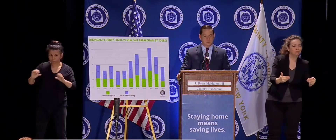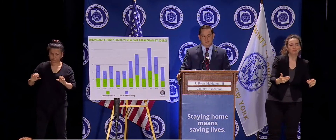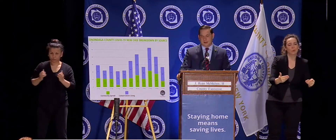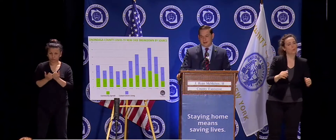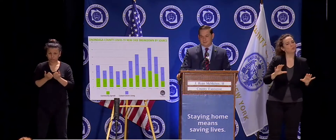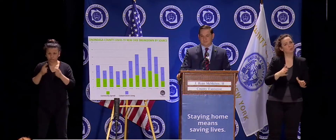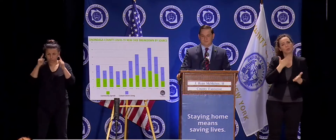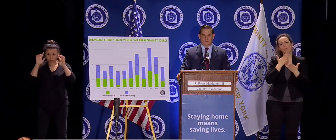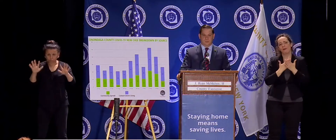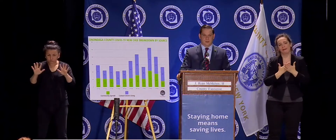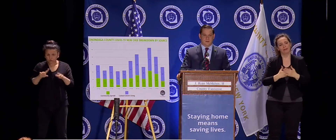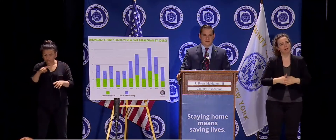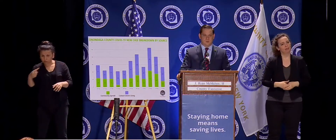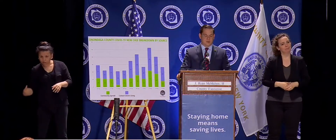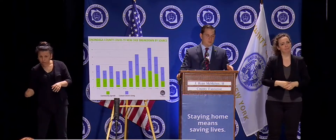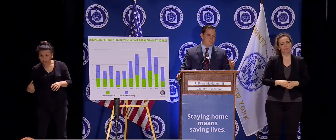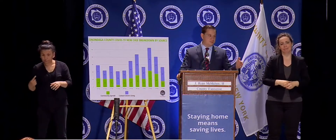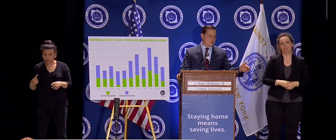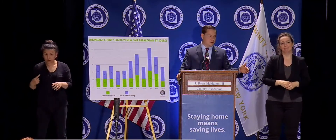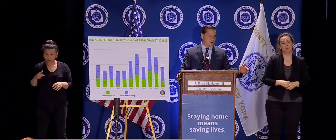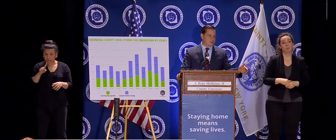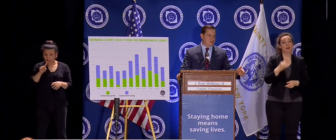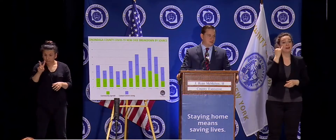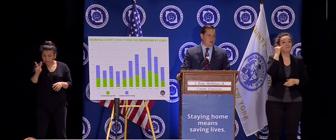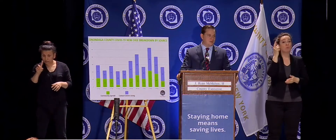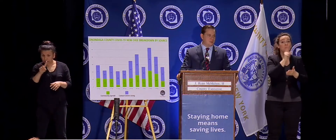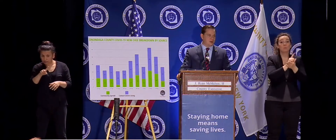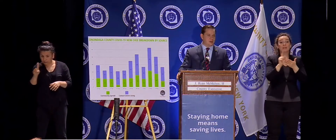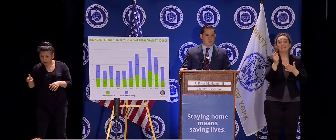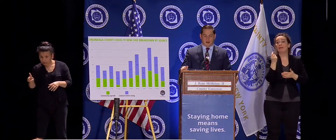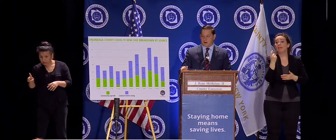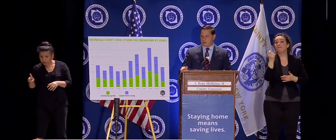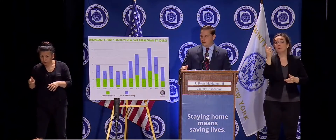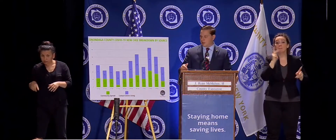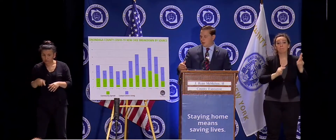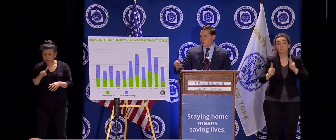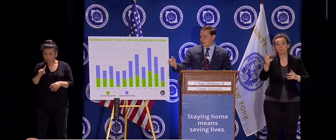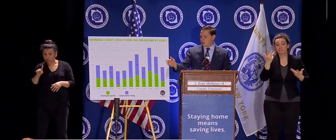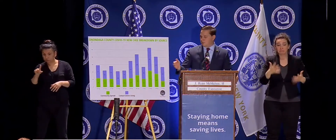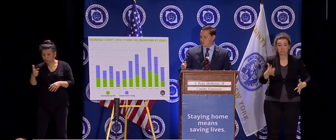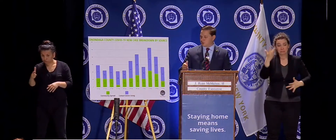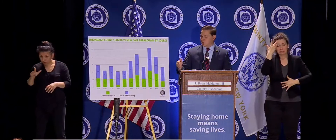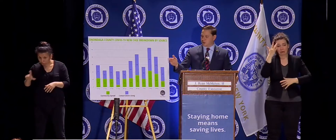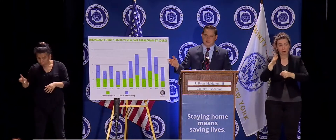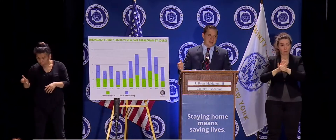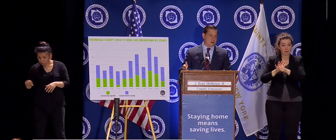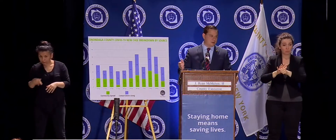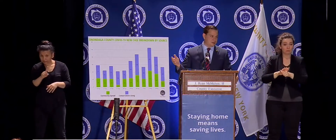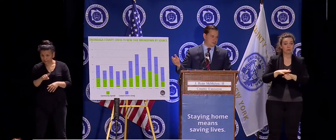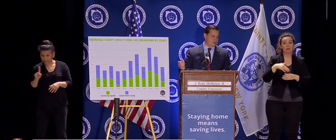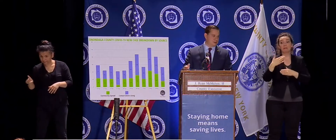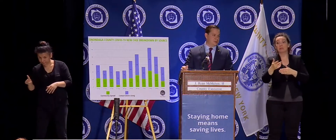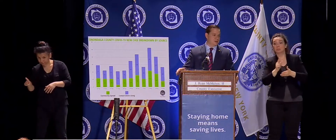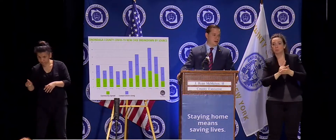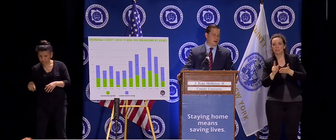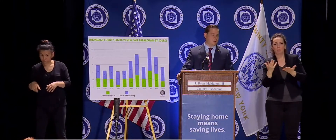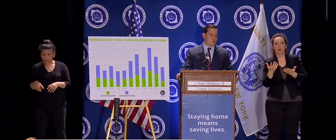week, we'd rather be on the other side of 11, but our infrastructure can handle